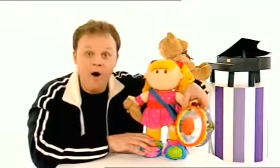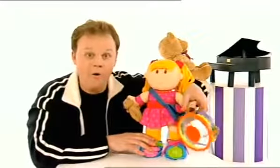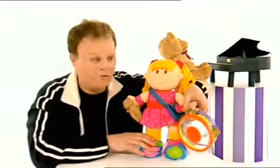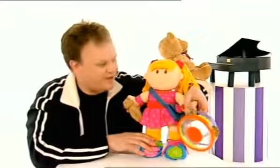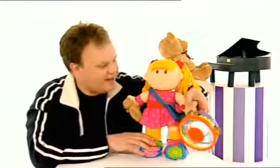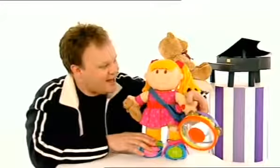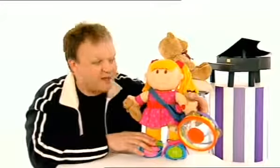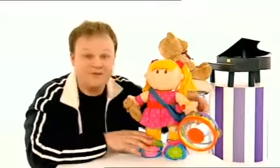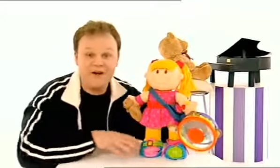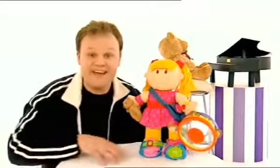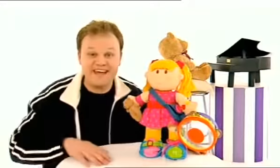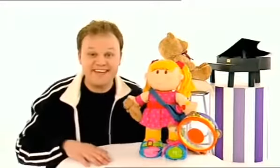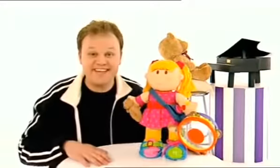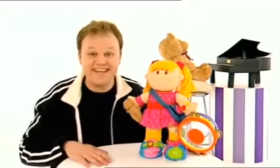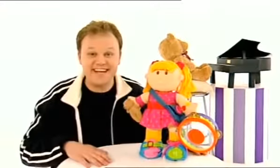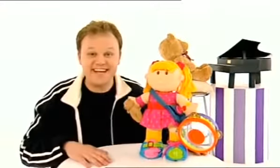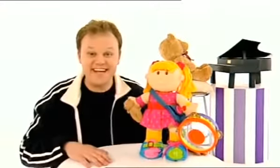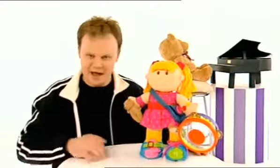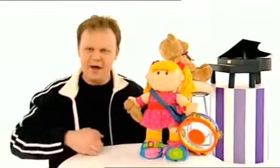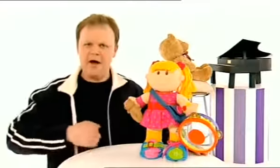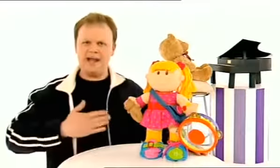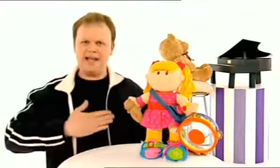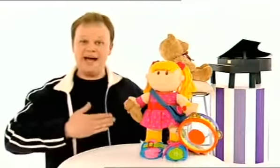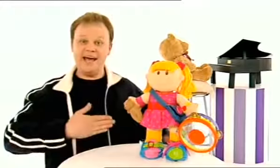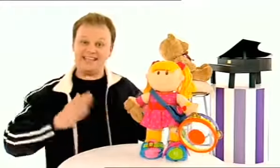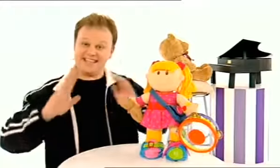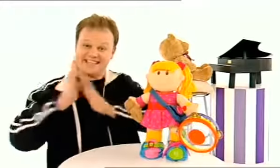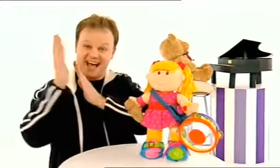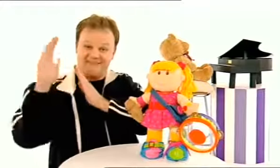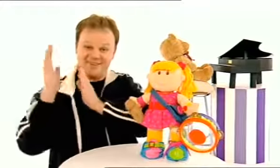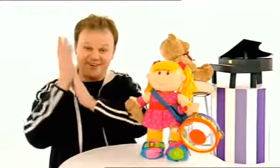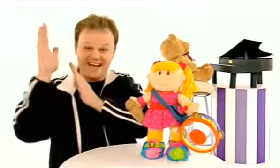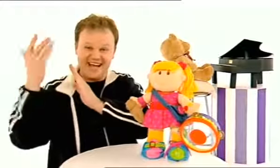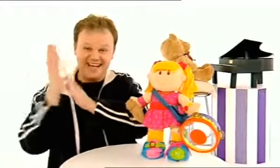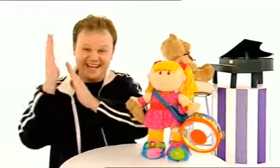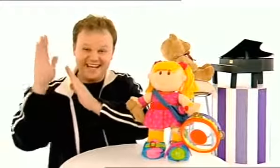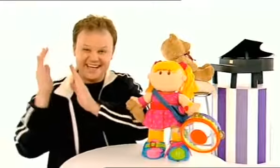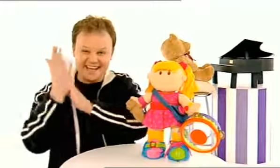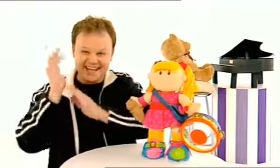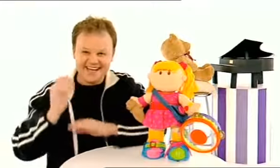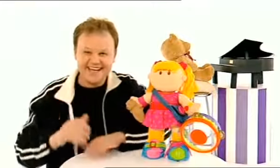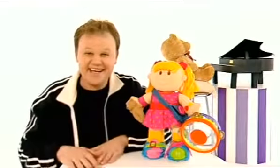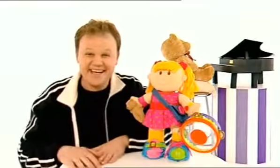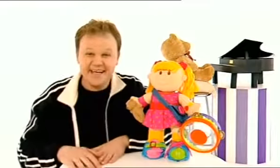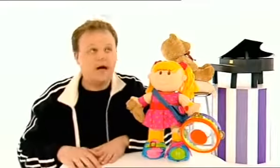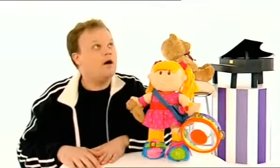Oh, yes, very good. I like the tambourine.